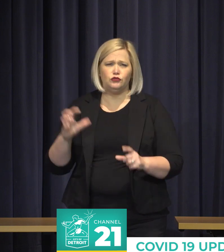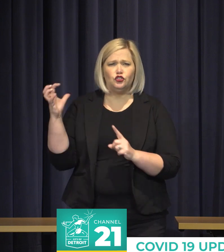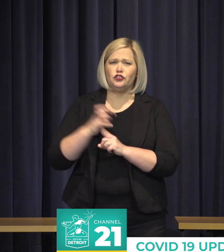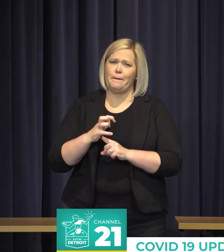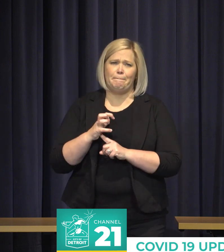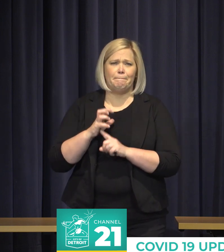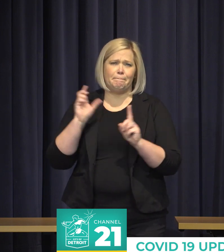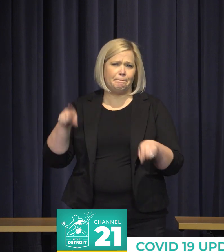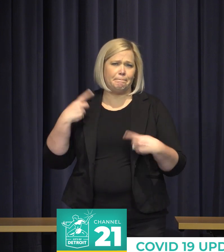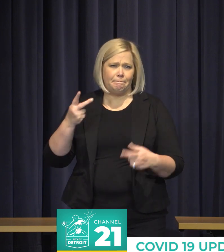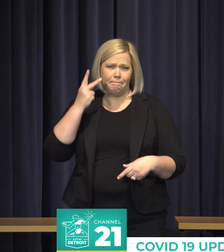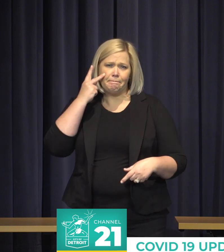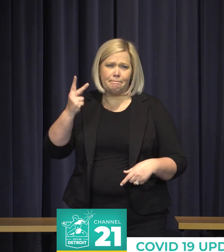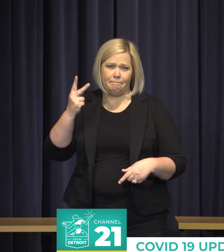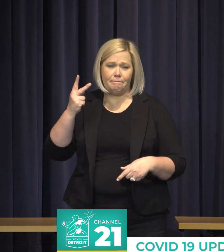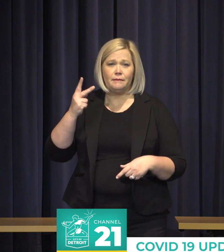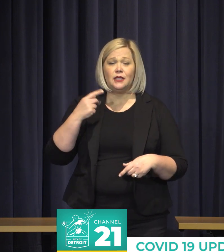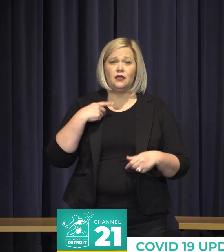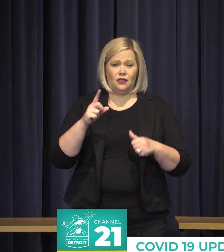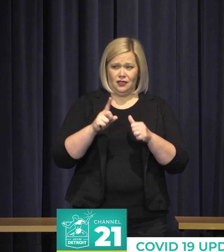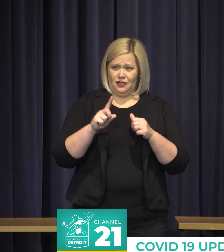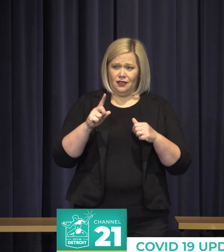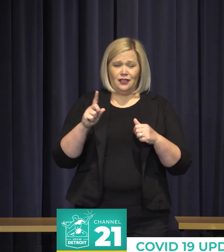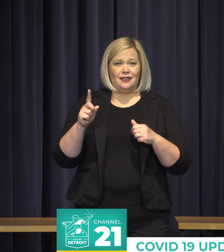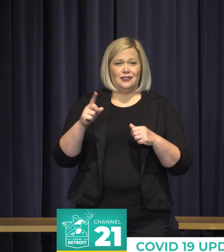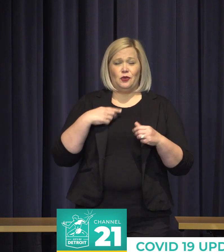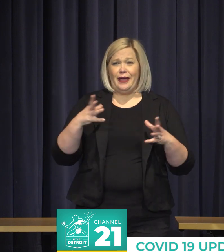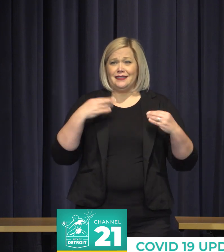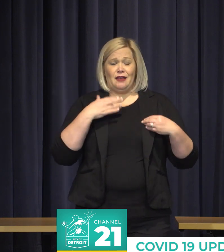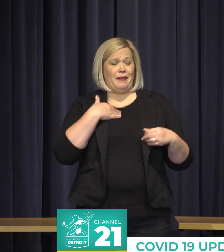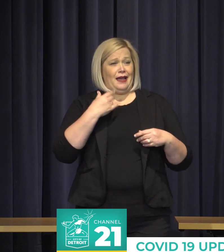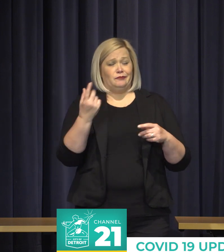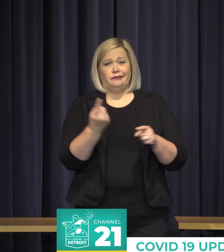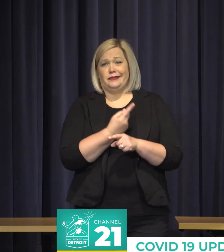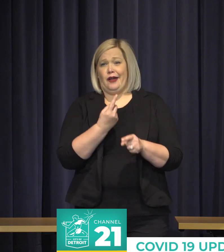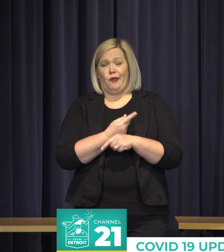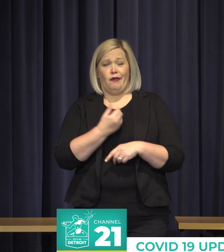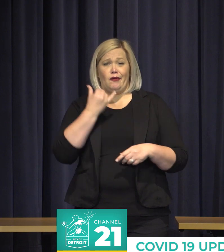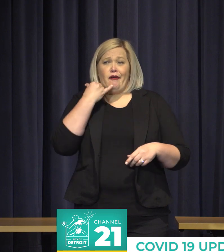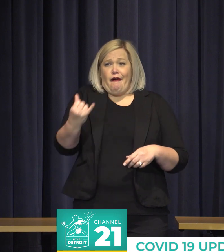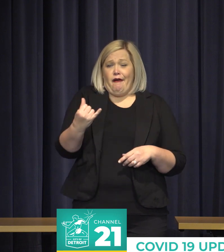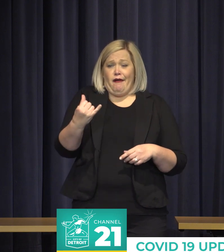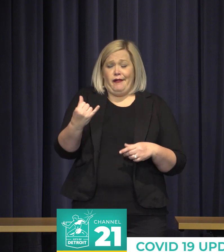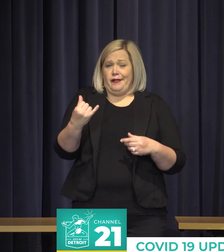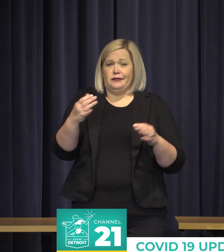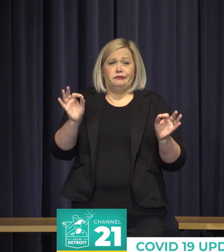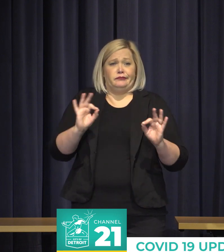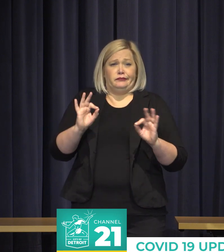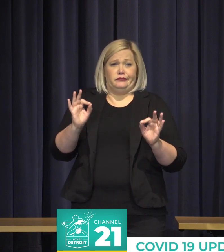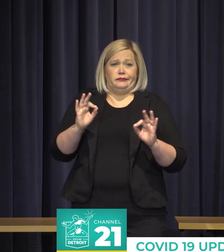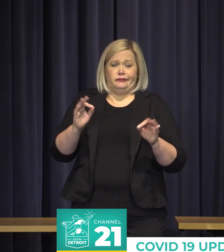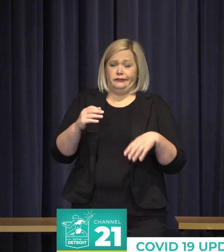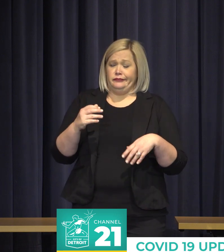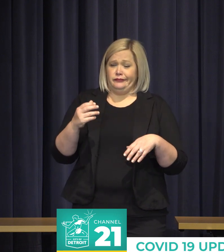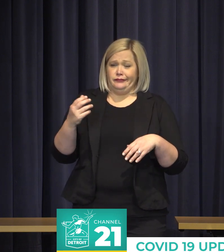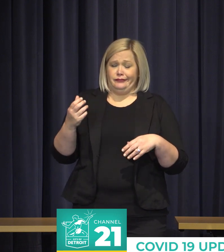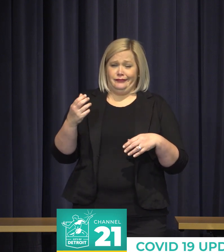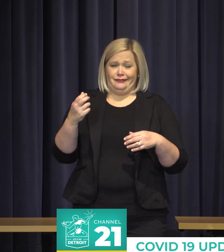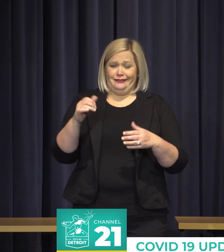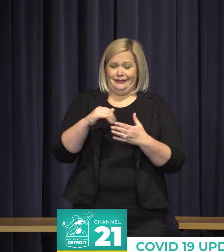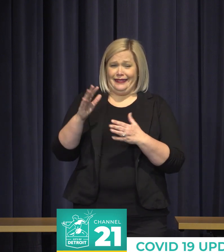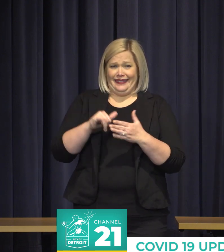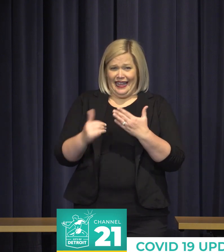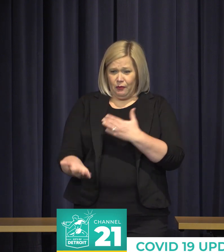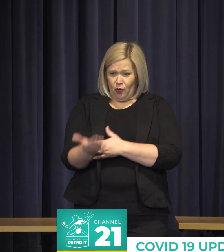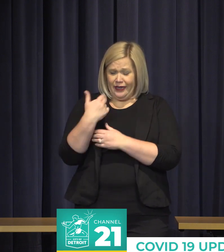seen. To start on a cold call on Sunday morning and to have a contract by Sunday afternoon, and Boise Jackson and the procurement team of the city